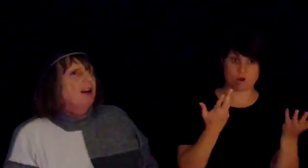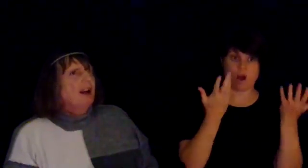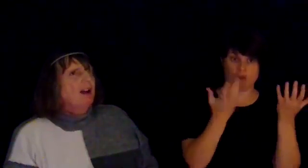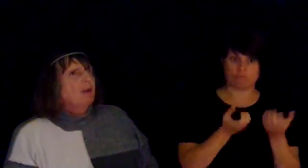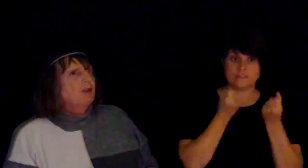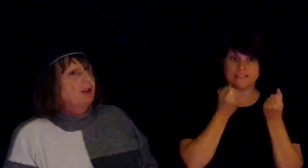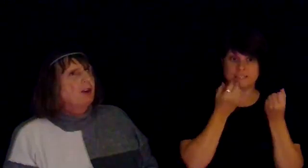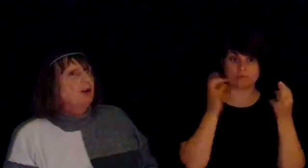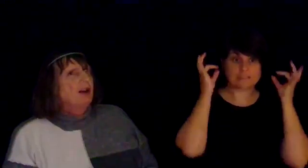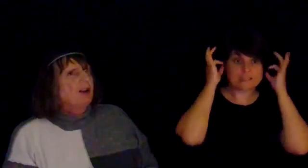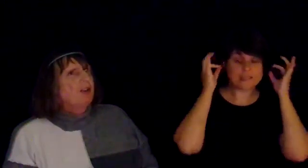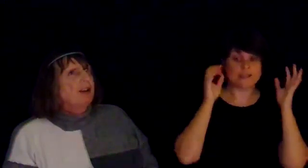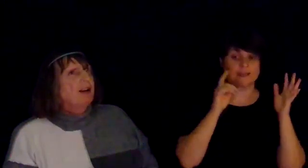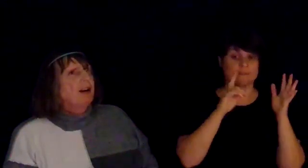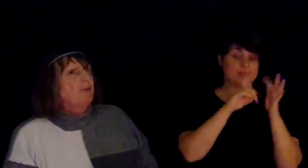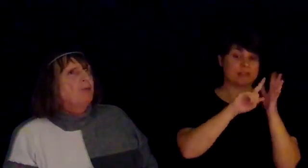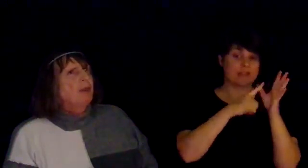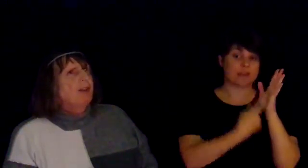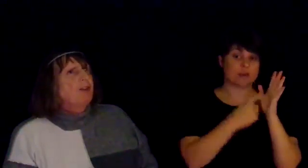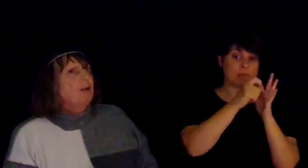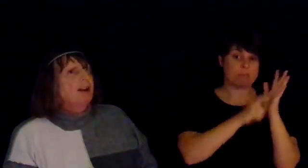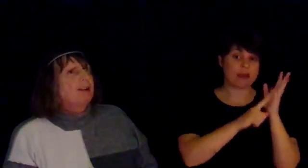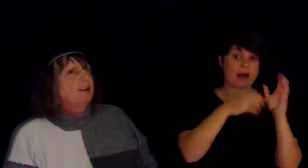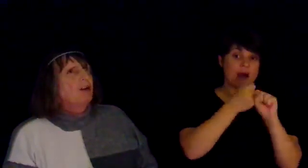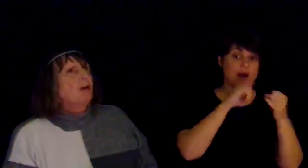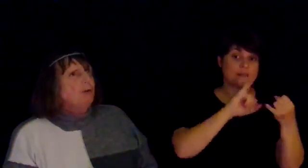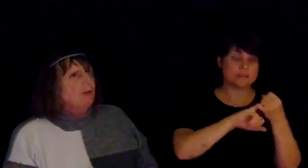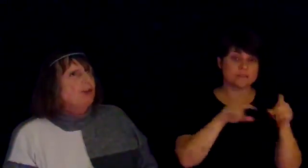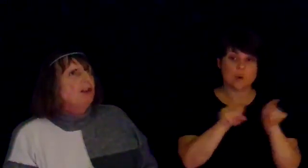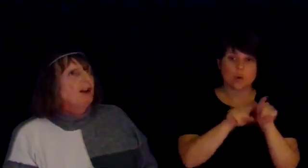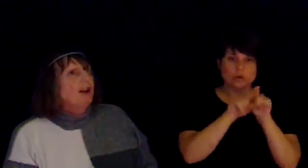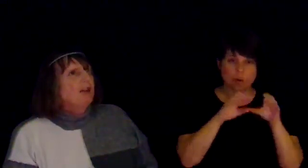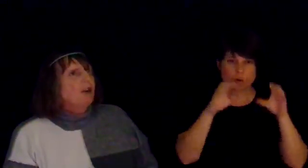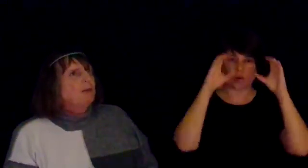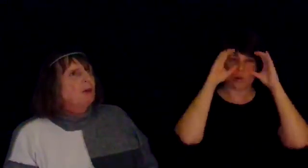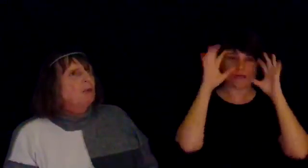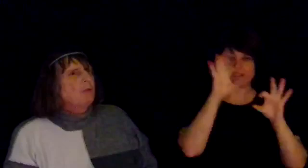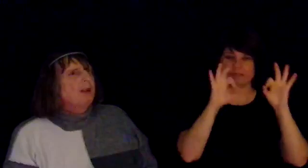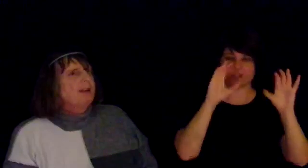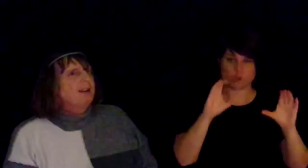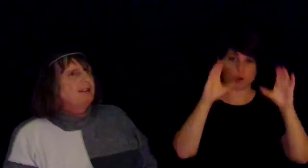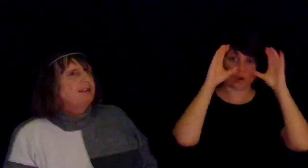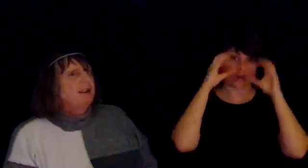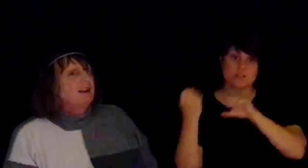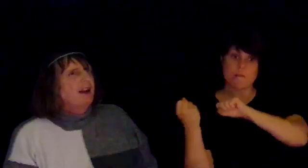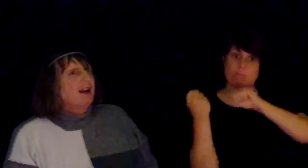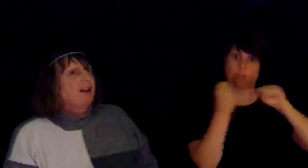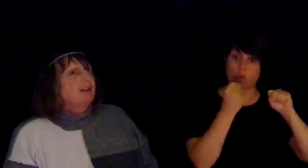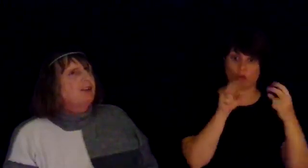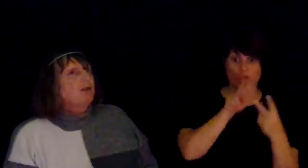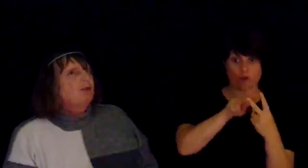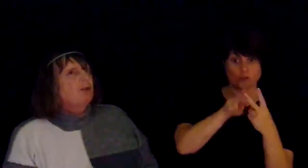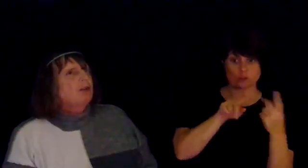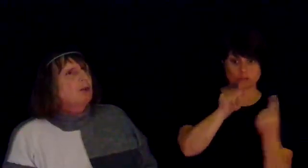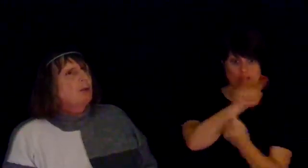earplugs and also the simulated goggles that I brought with the meeting.